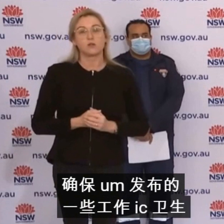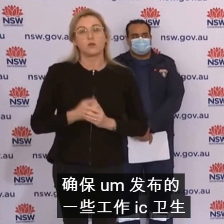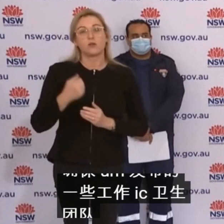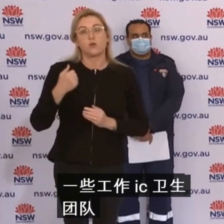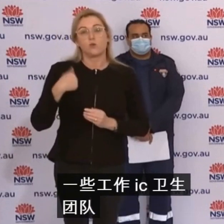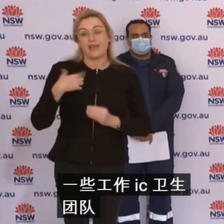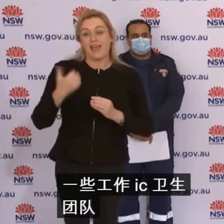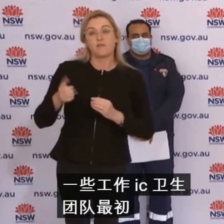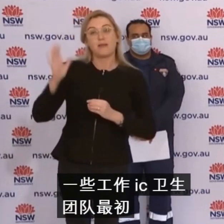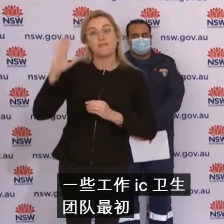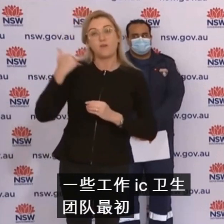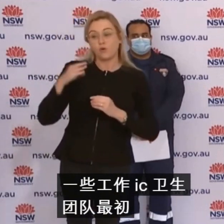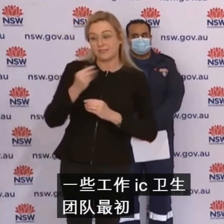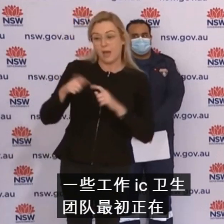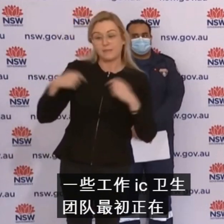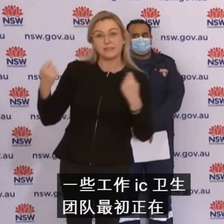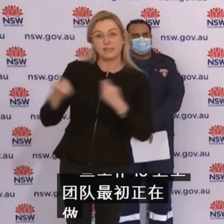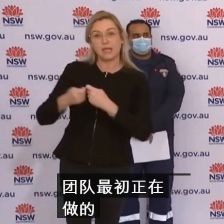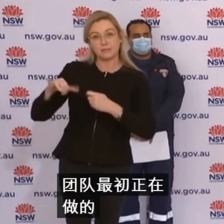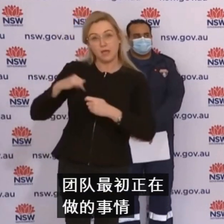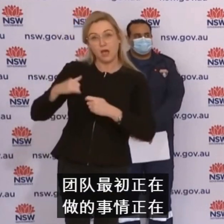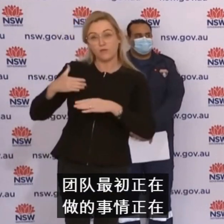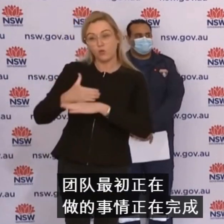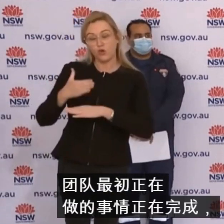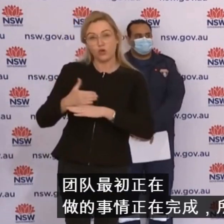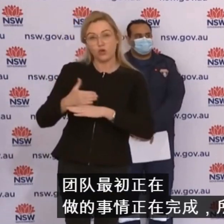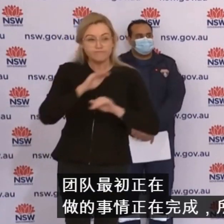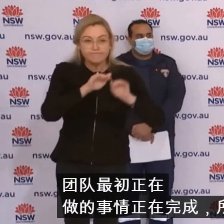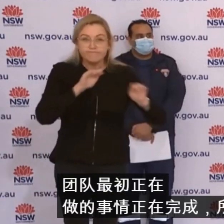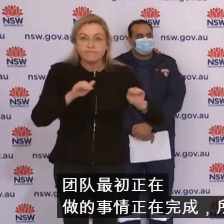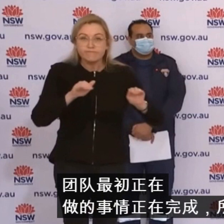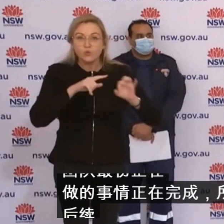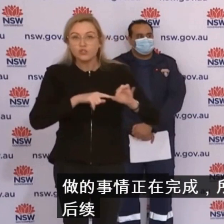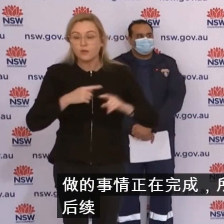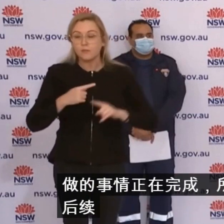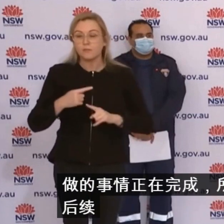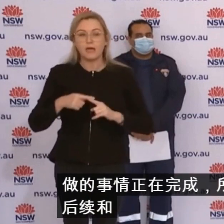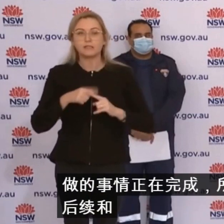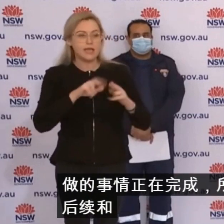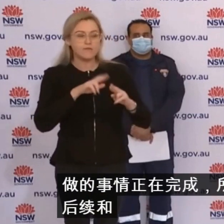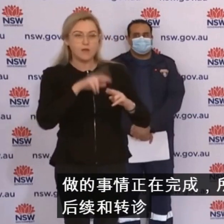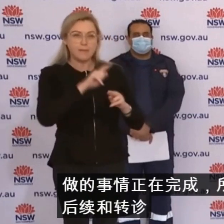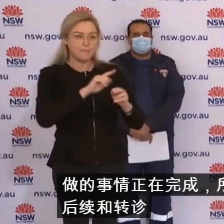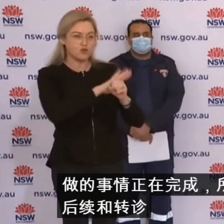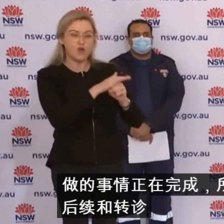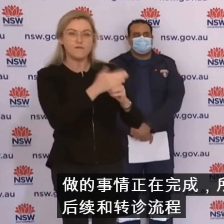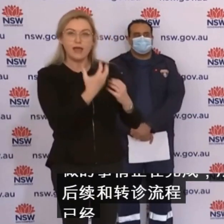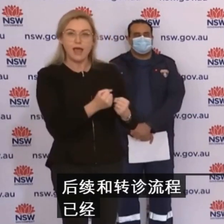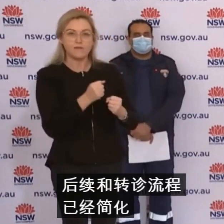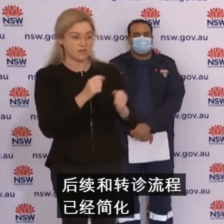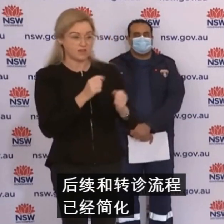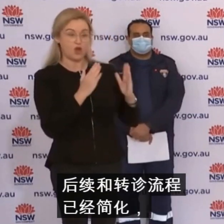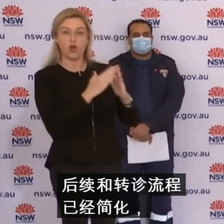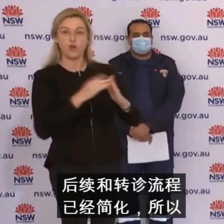the public health teams were doing initially is being done. So some of the clinical care follow-up and referral processes have